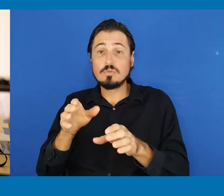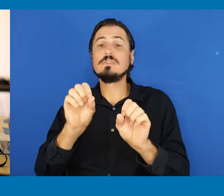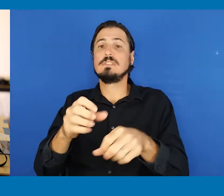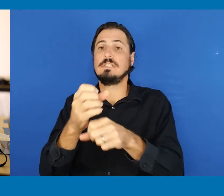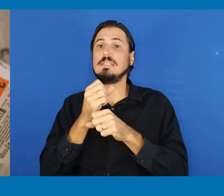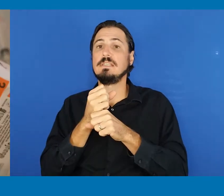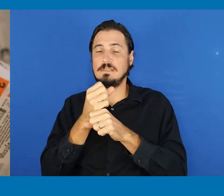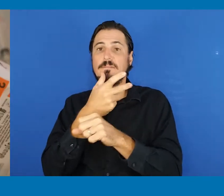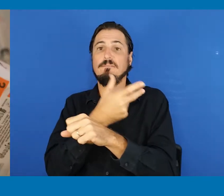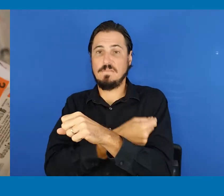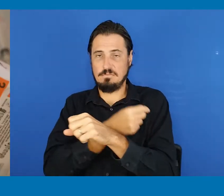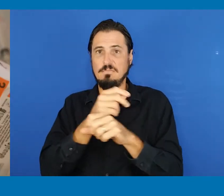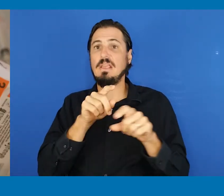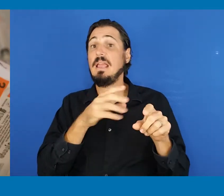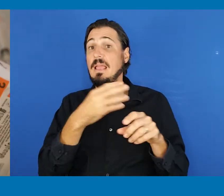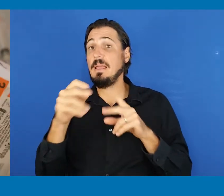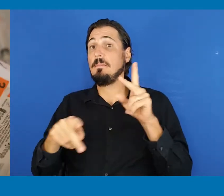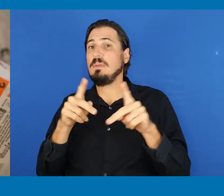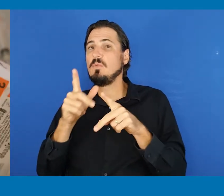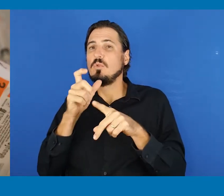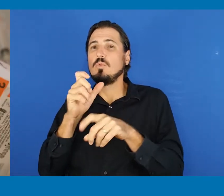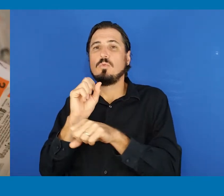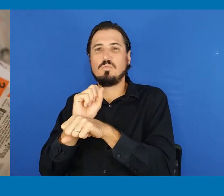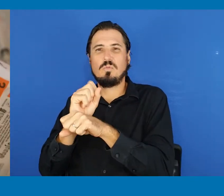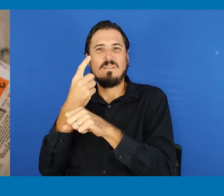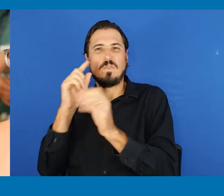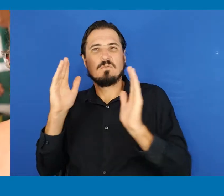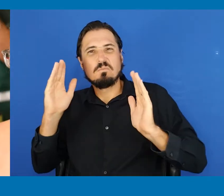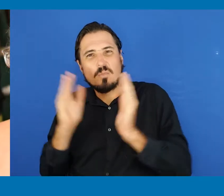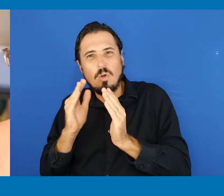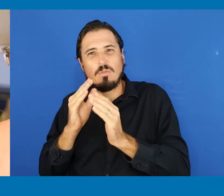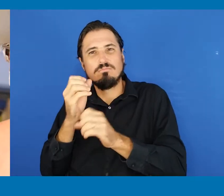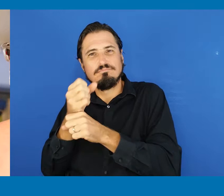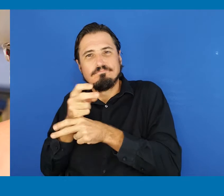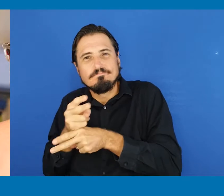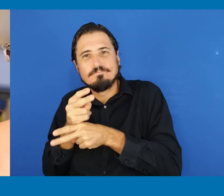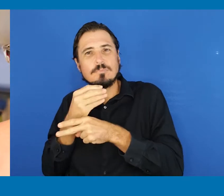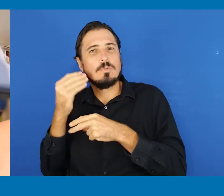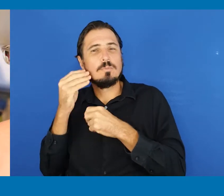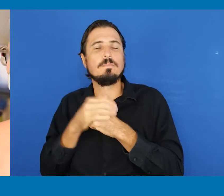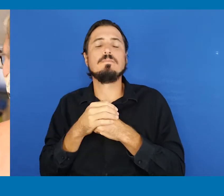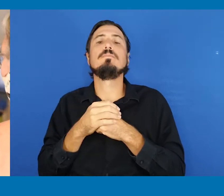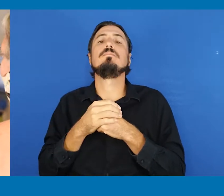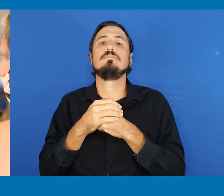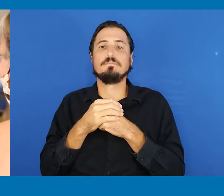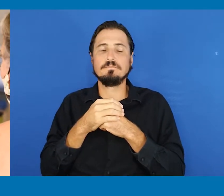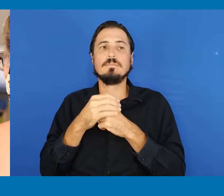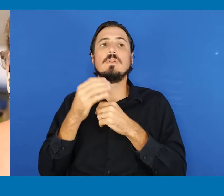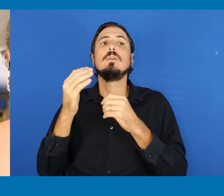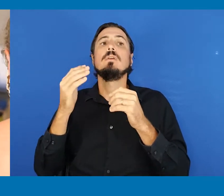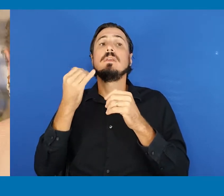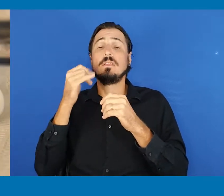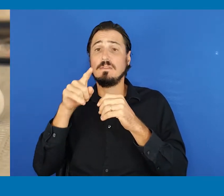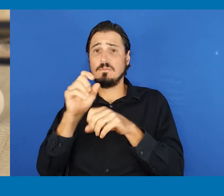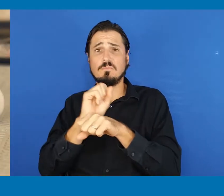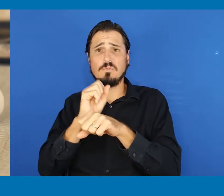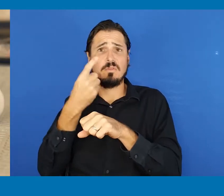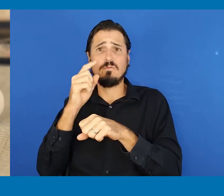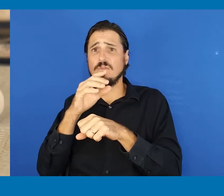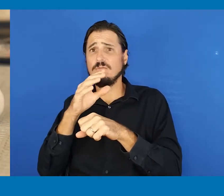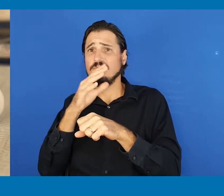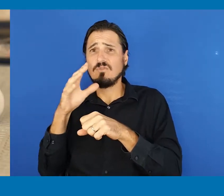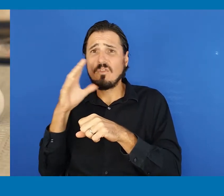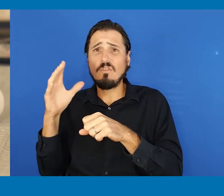grocery workers can now get vaccines, as can residents of smaller care homes. Farm and agricultural workers who have not